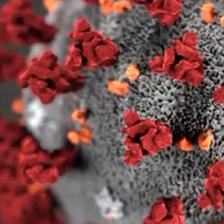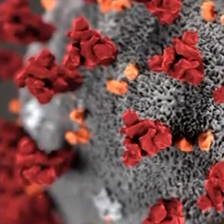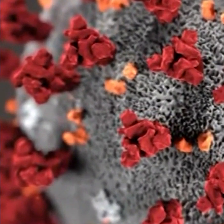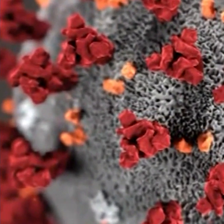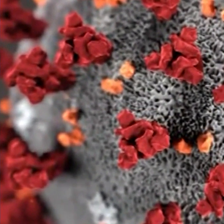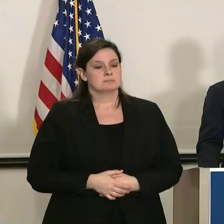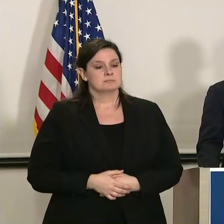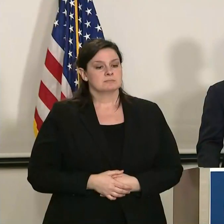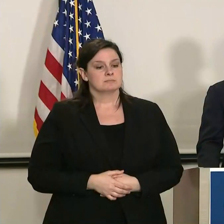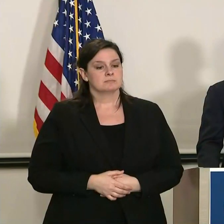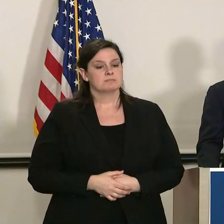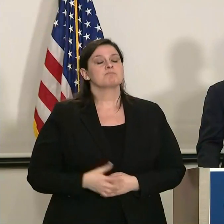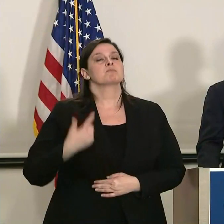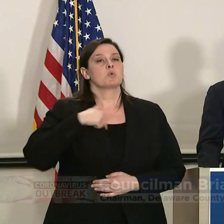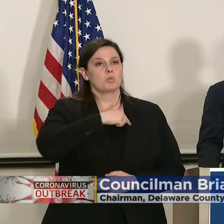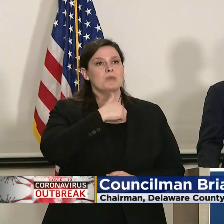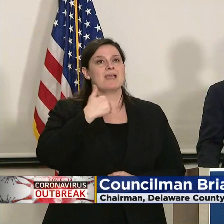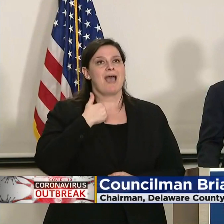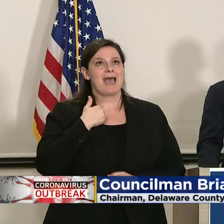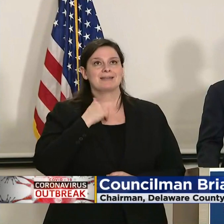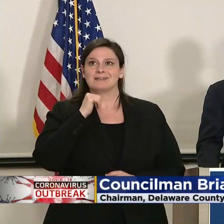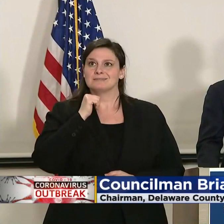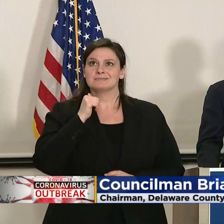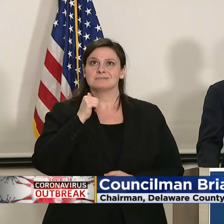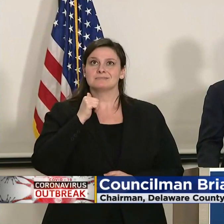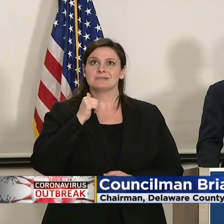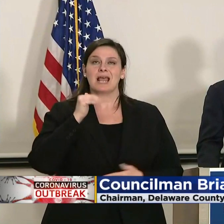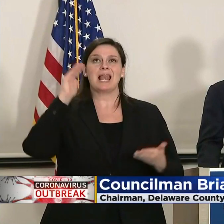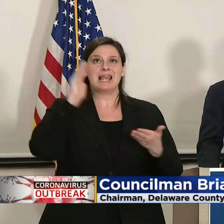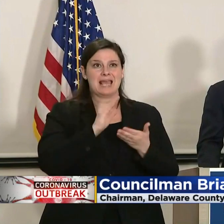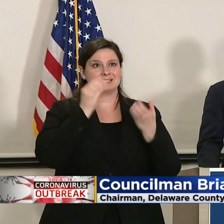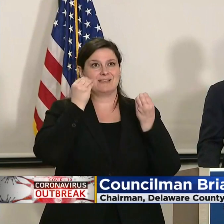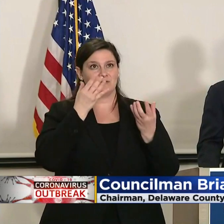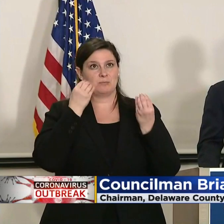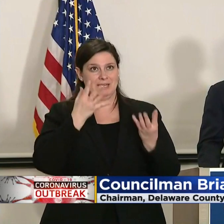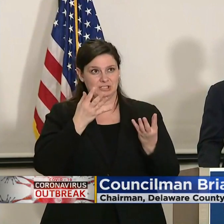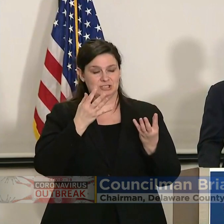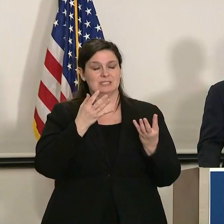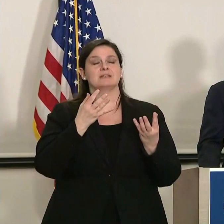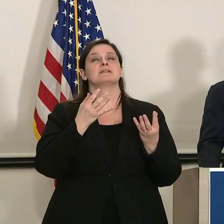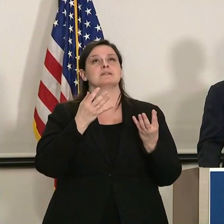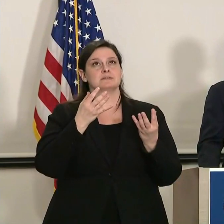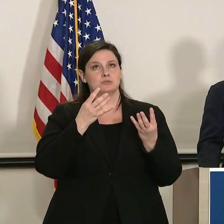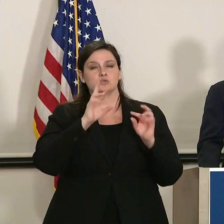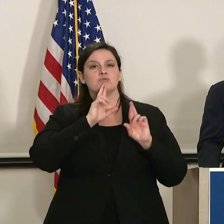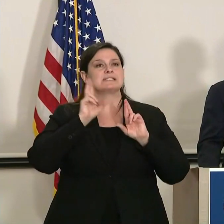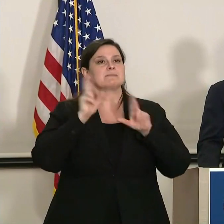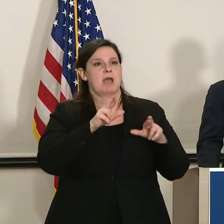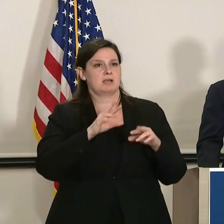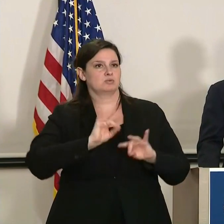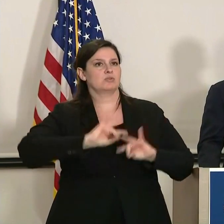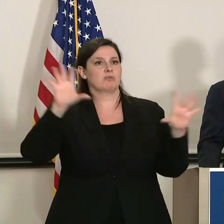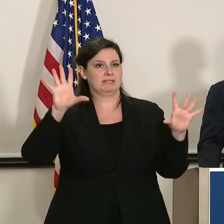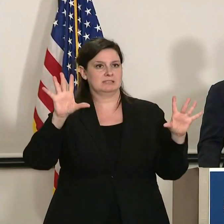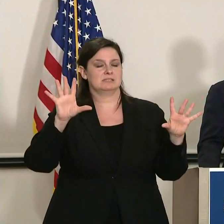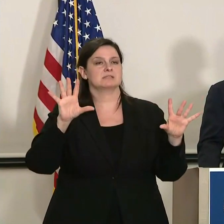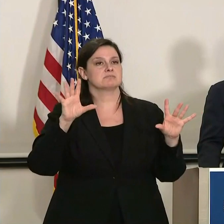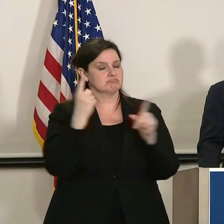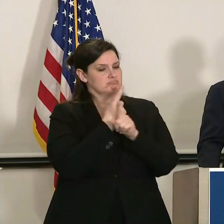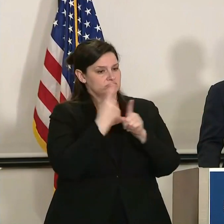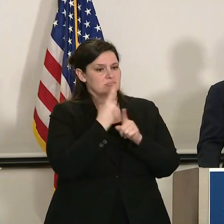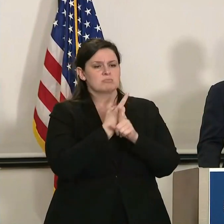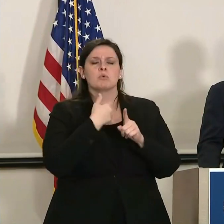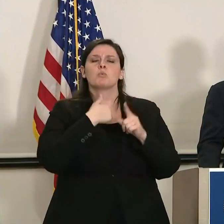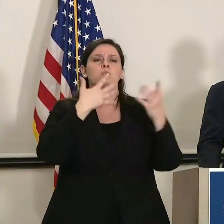officials. We had a sub-optimal ability to respond to this crisis without a health department. We did not have all of the information